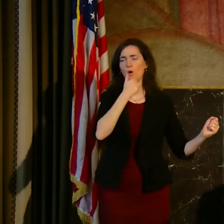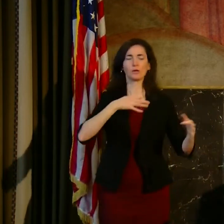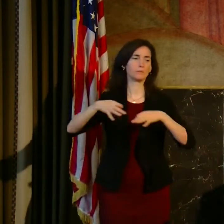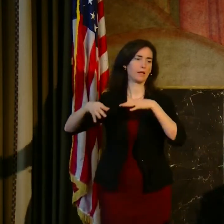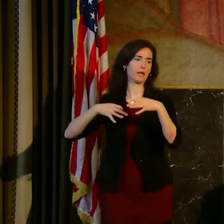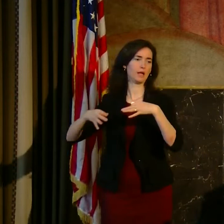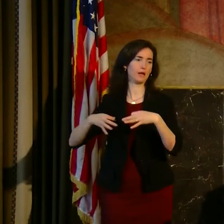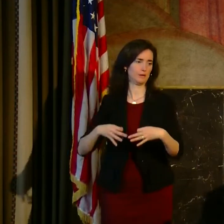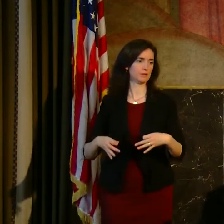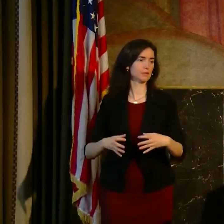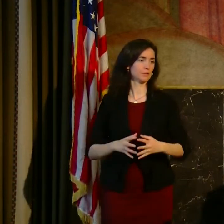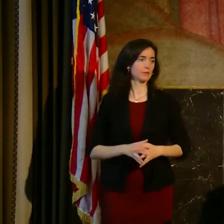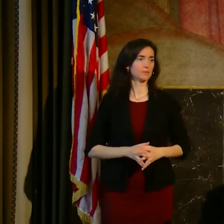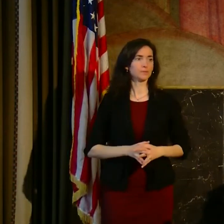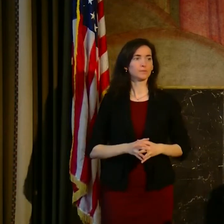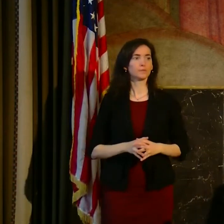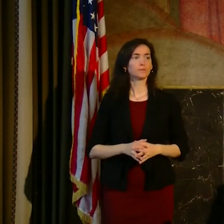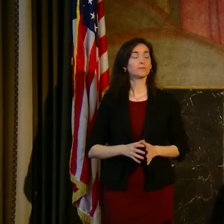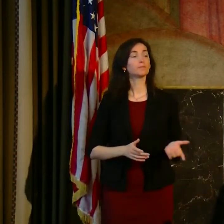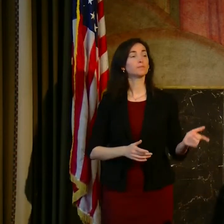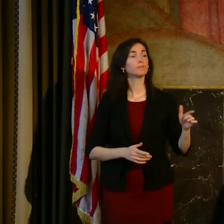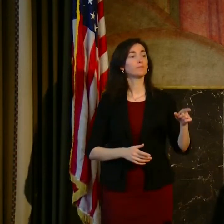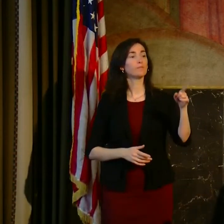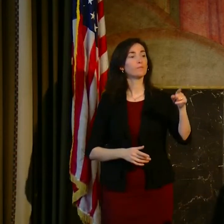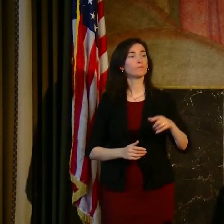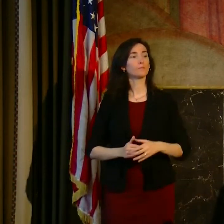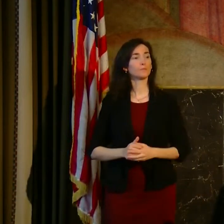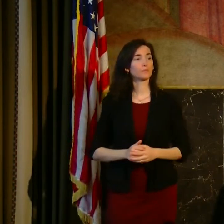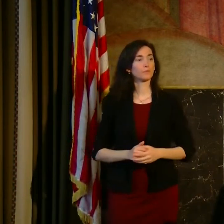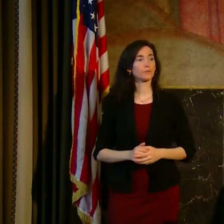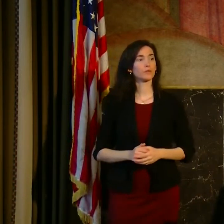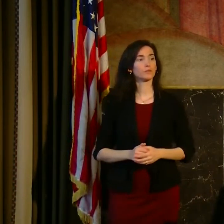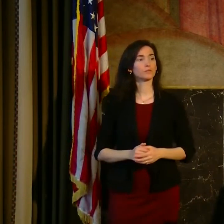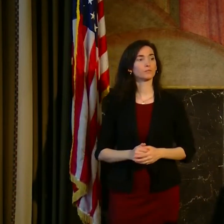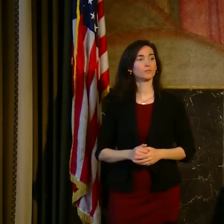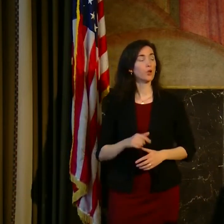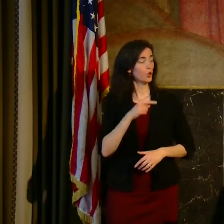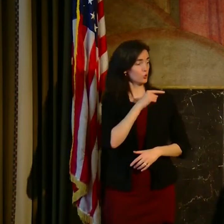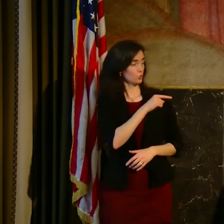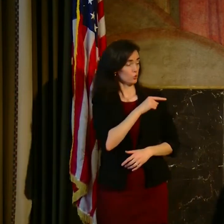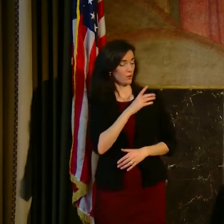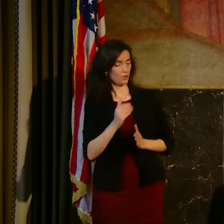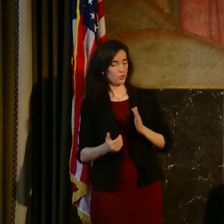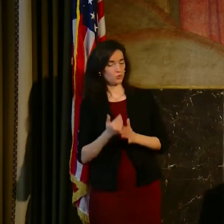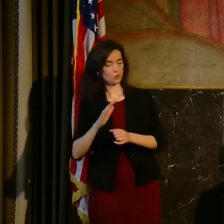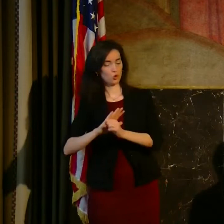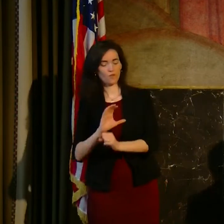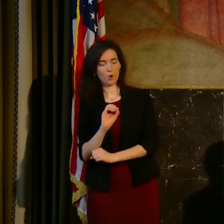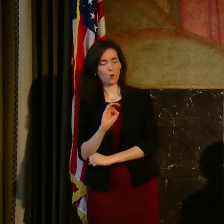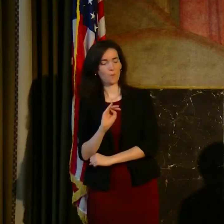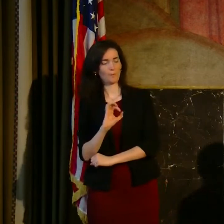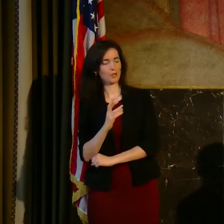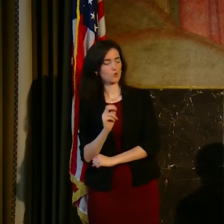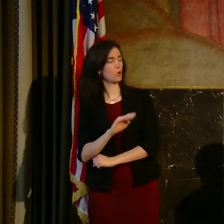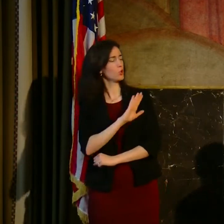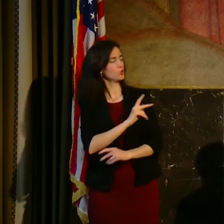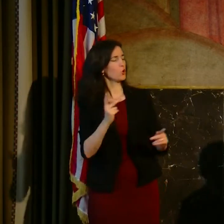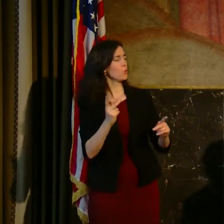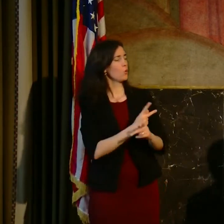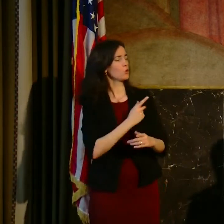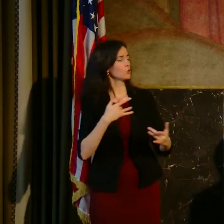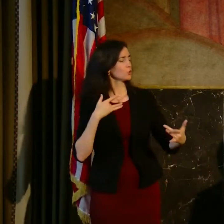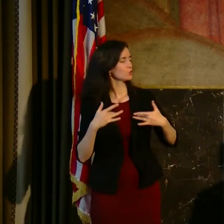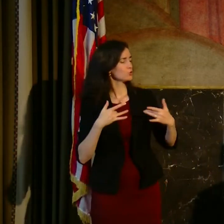that stopping. What's the biggest concern for you with Omicron? Is it the possibility